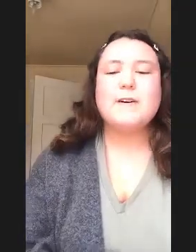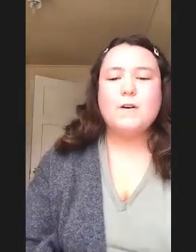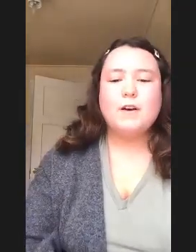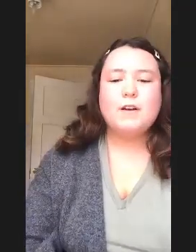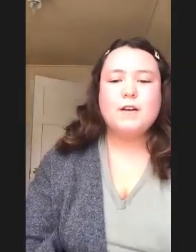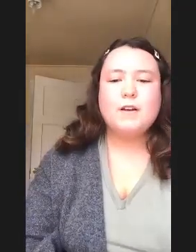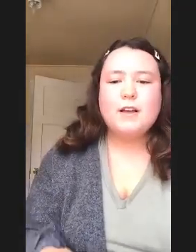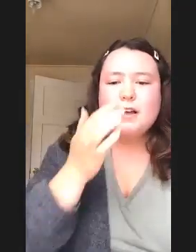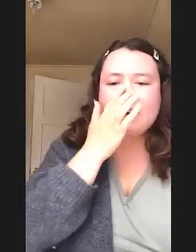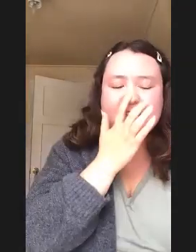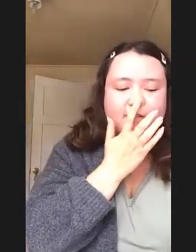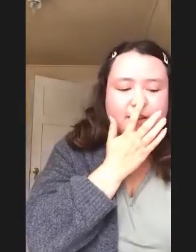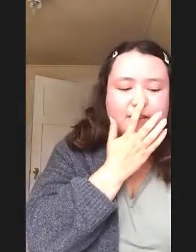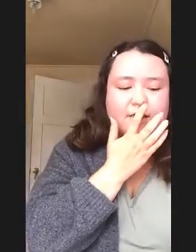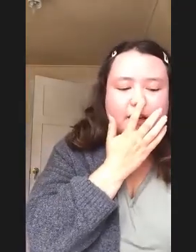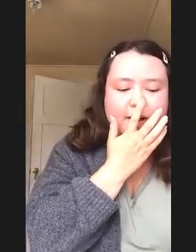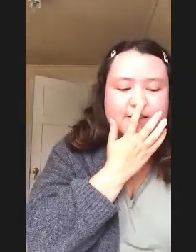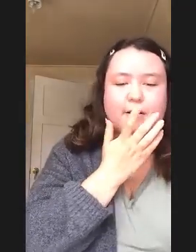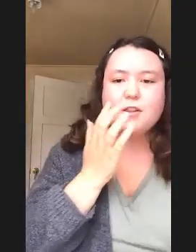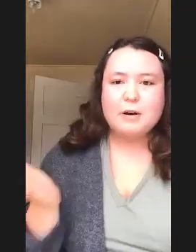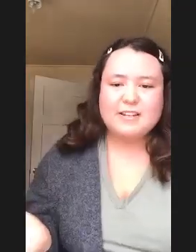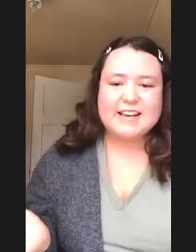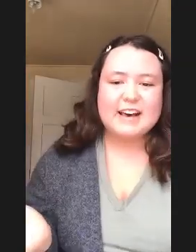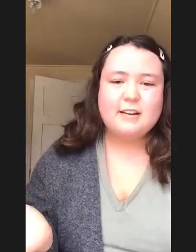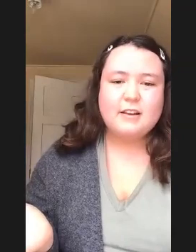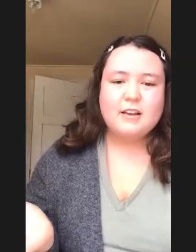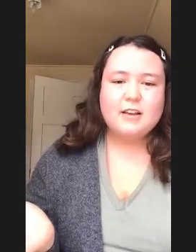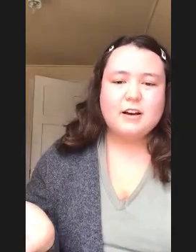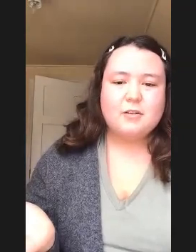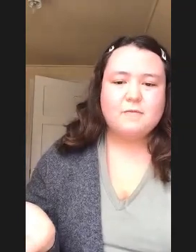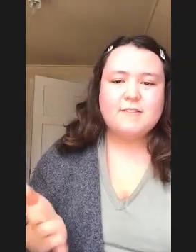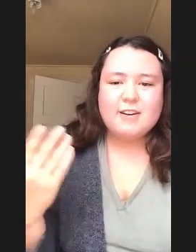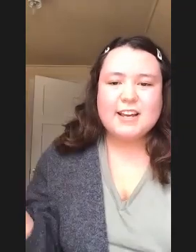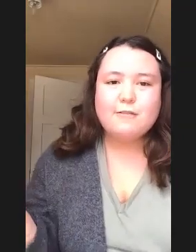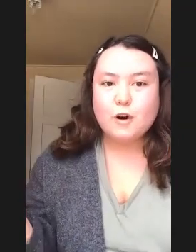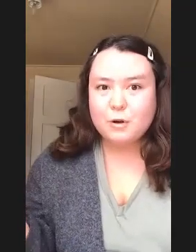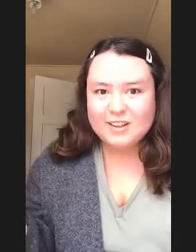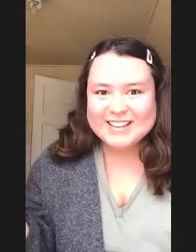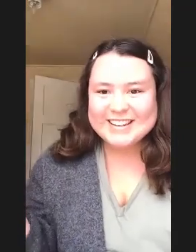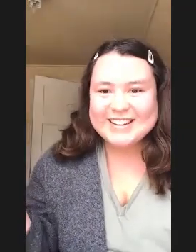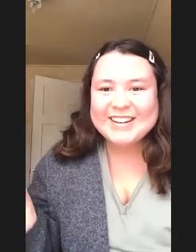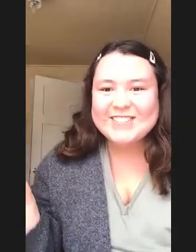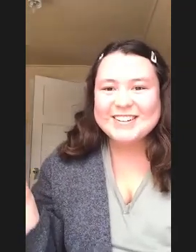So I think I'll start with mom and dad. If you want to get formal with it, there's